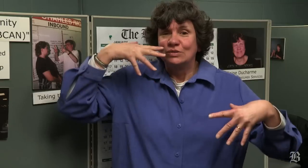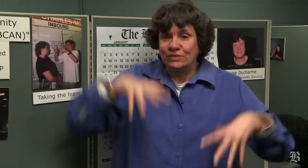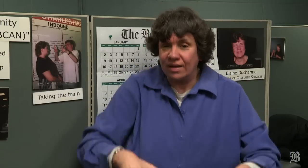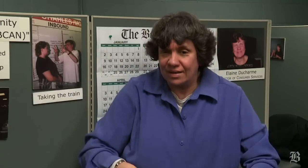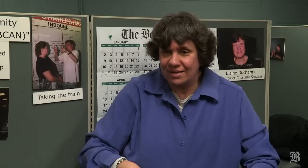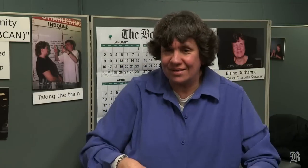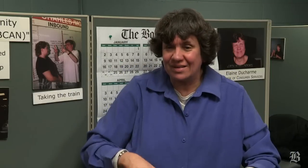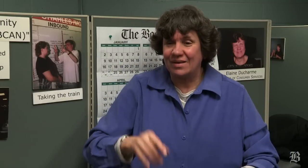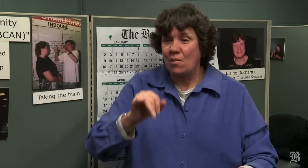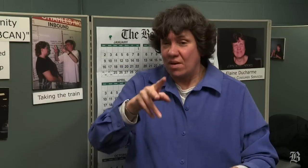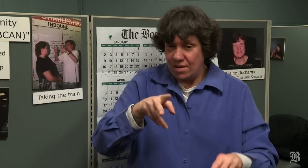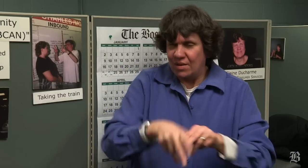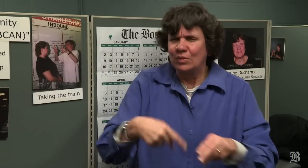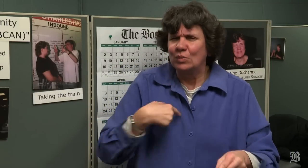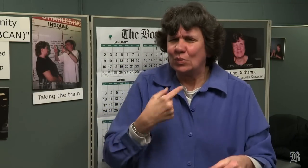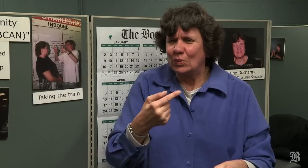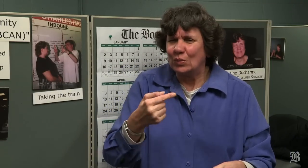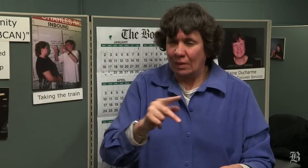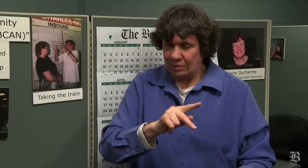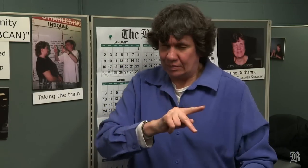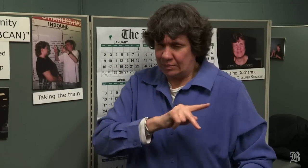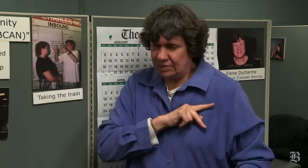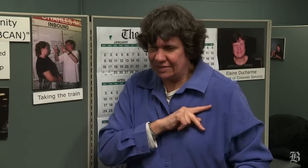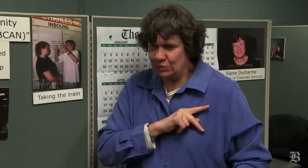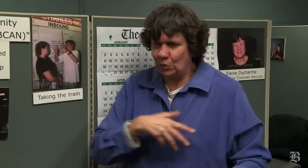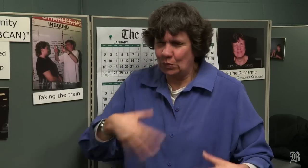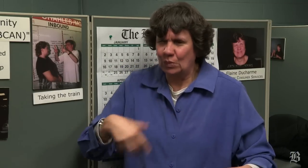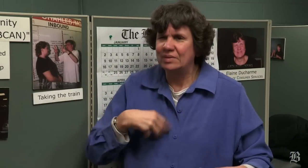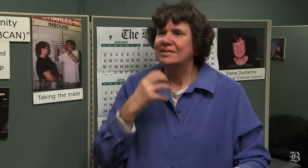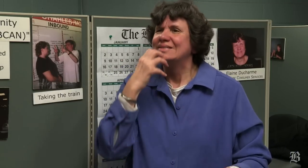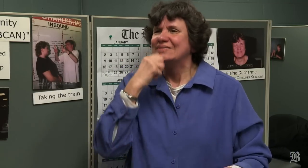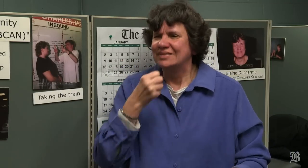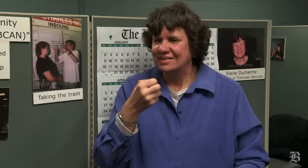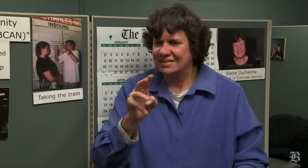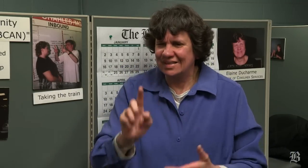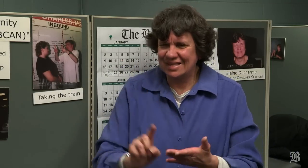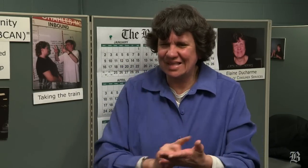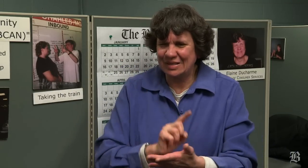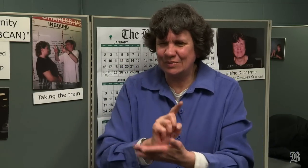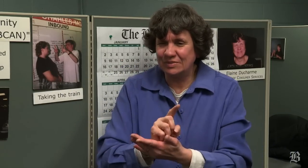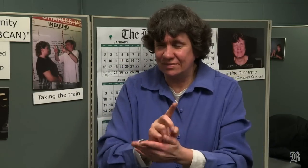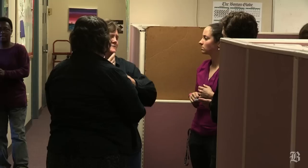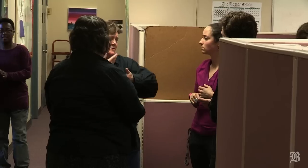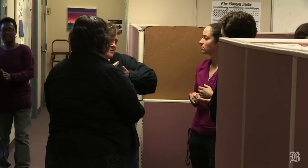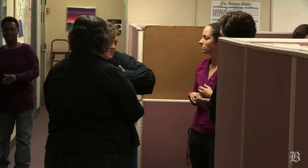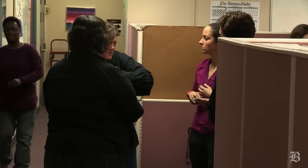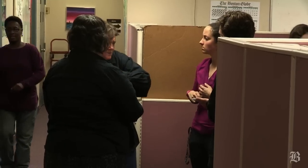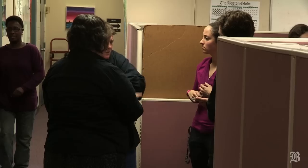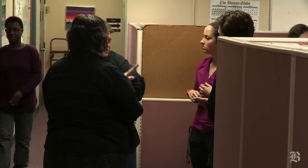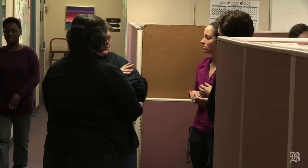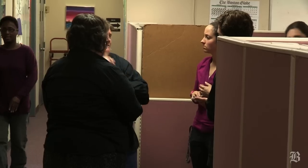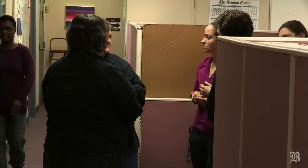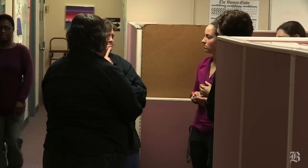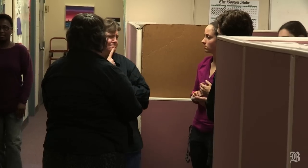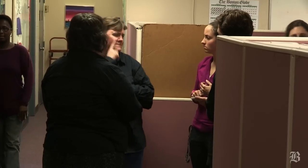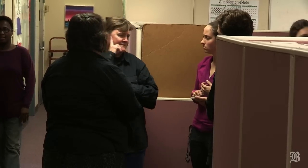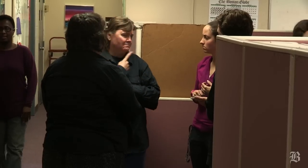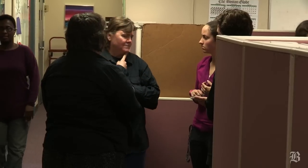all very, very worried. At this point, we're in shock at the very idea of this cut happening. It's what allows me to